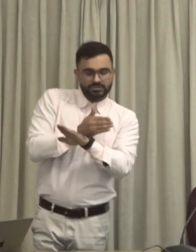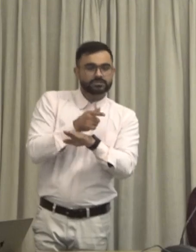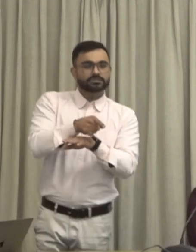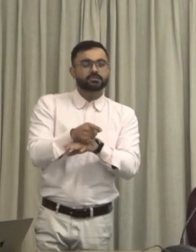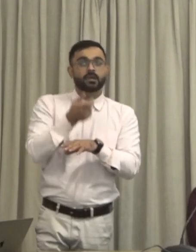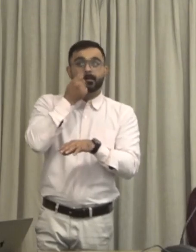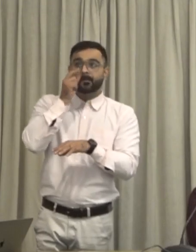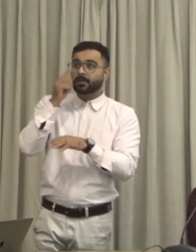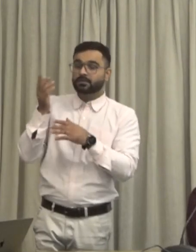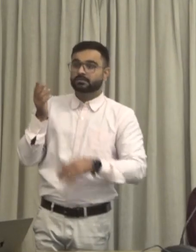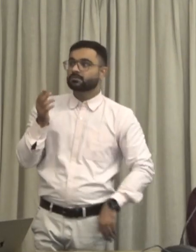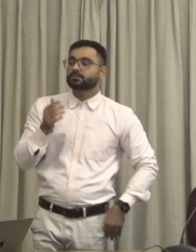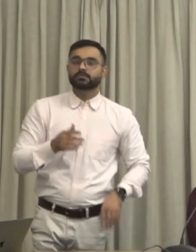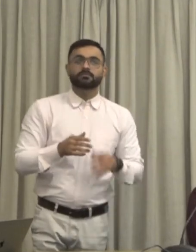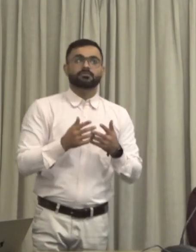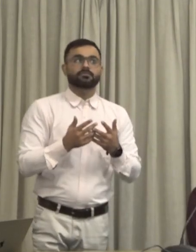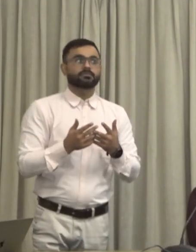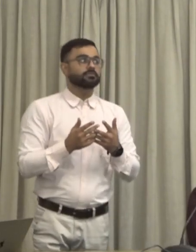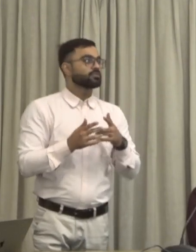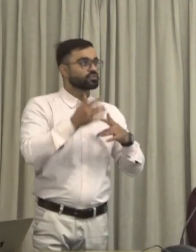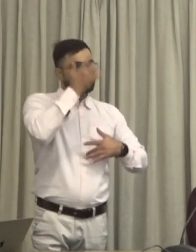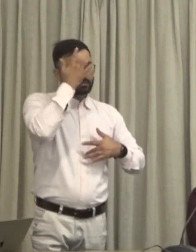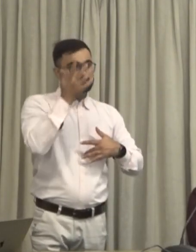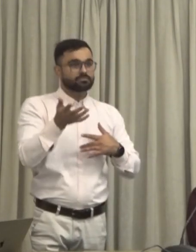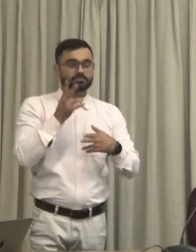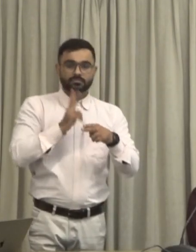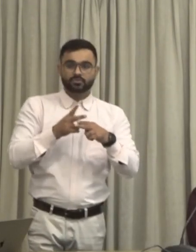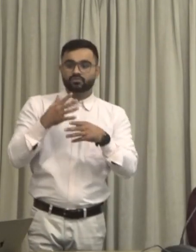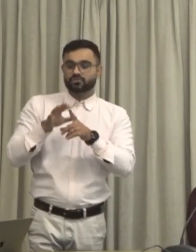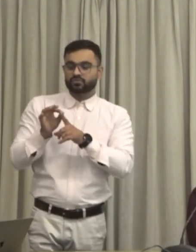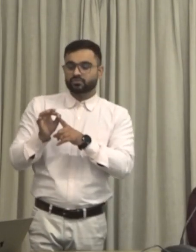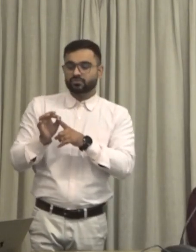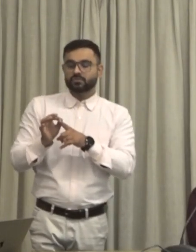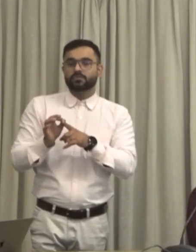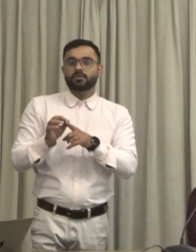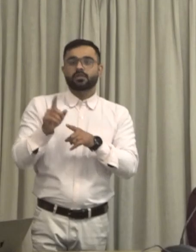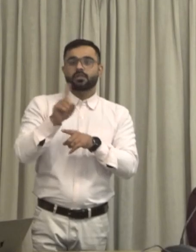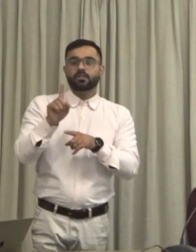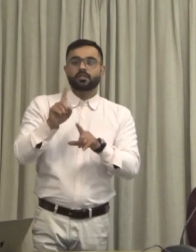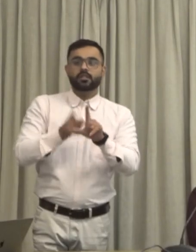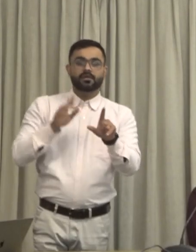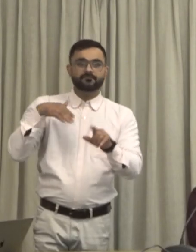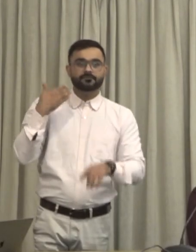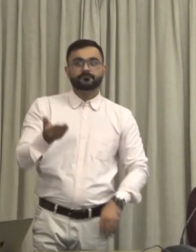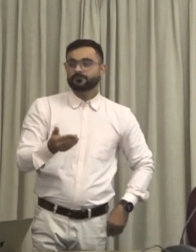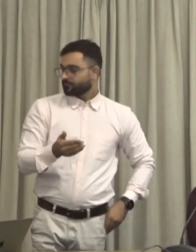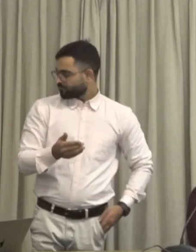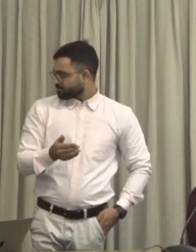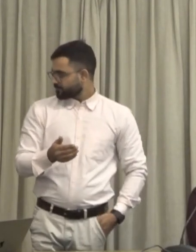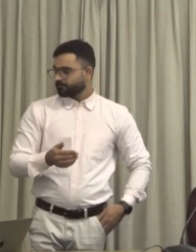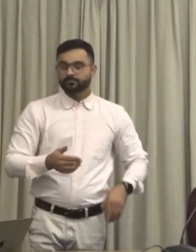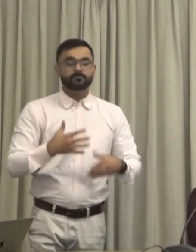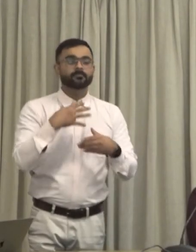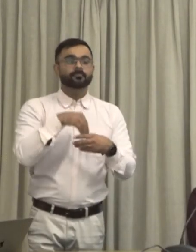the parents of a patient who has been in a permanent vegetative state for over 11 years approached the Supreme